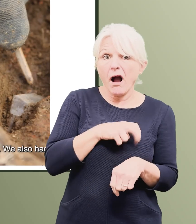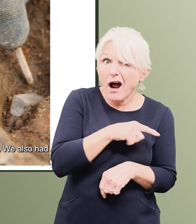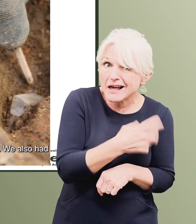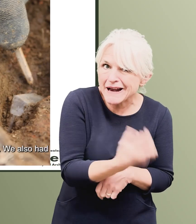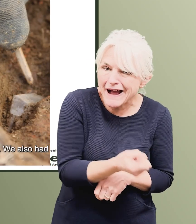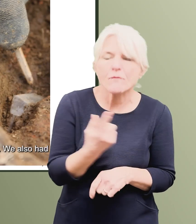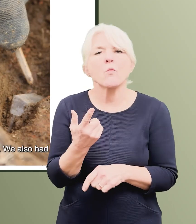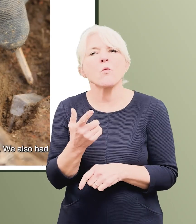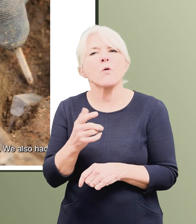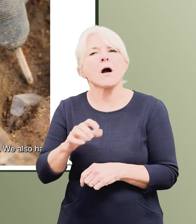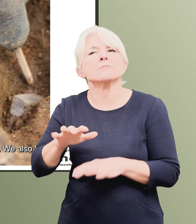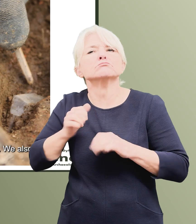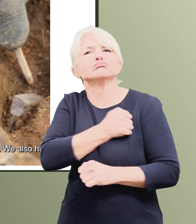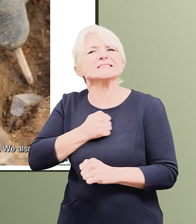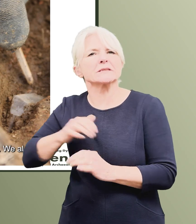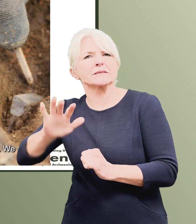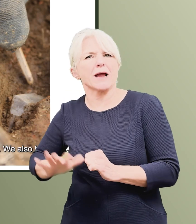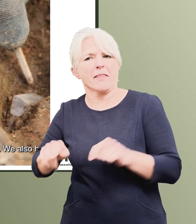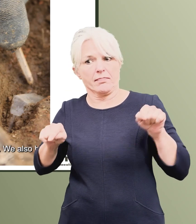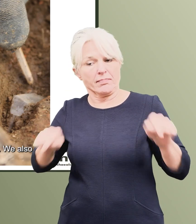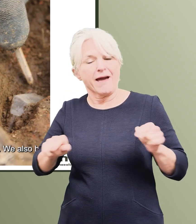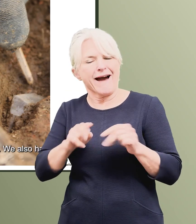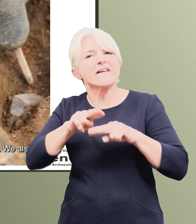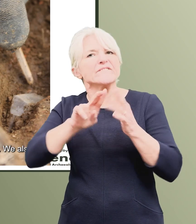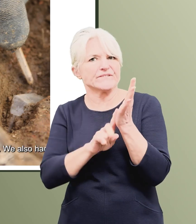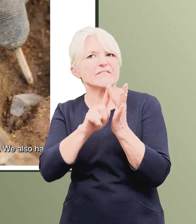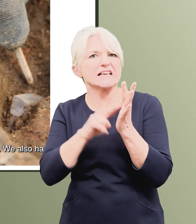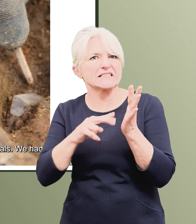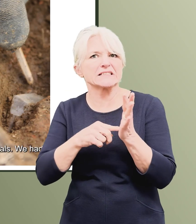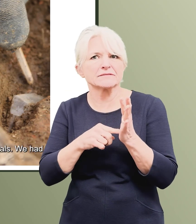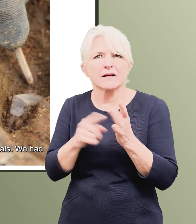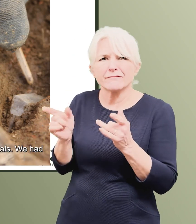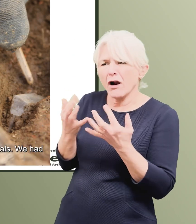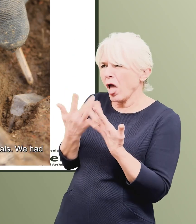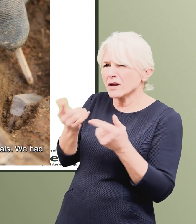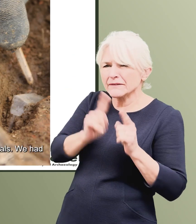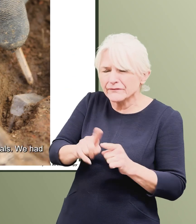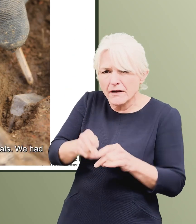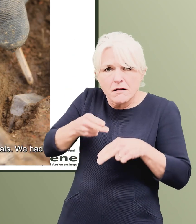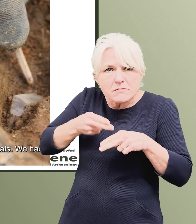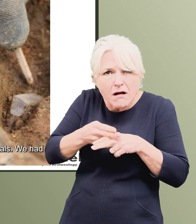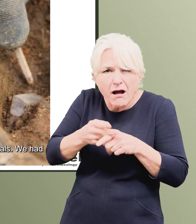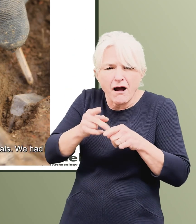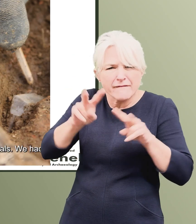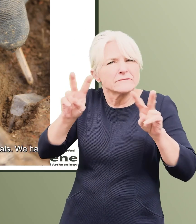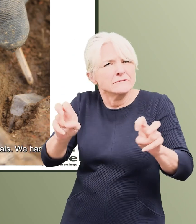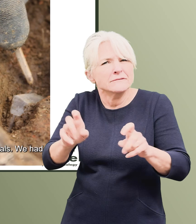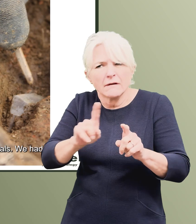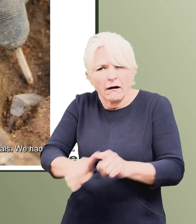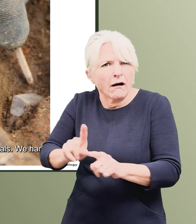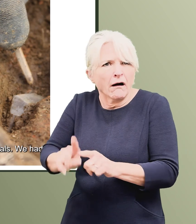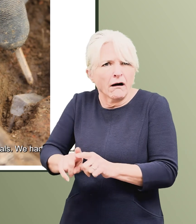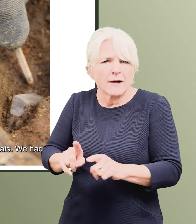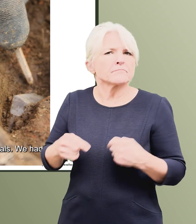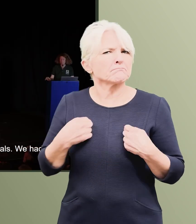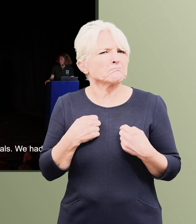that sort of thing, nonetheless. We also had slightly more unusual objects. In the pits, there was a collection of